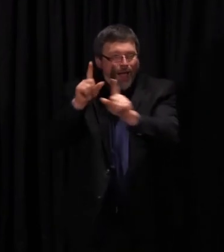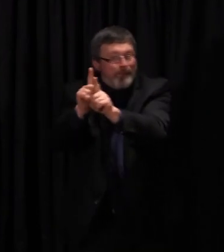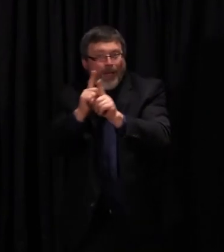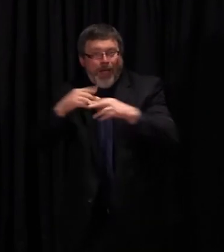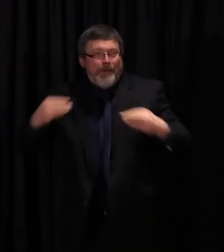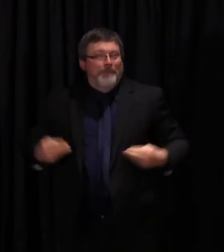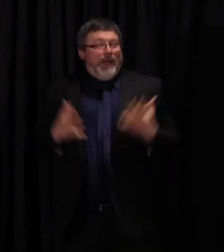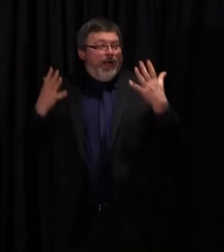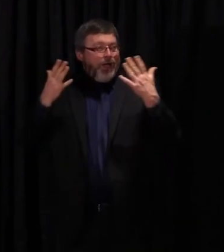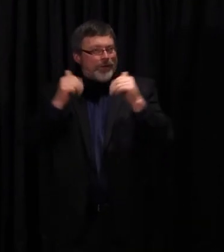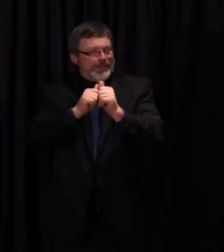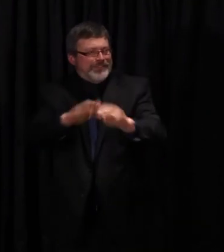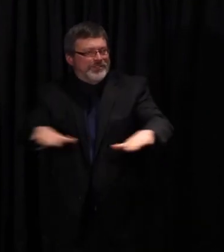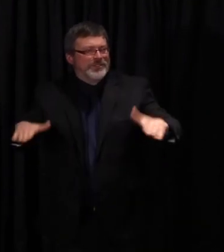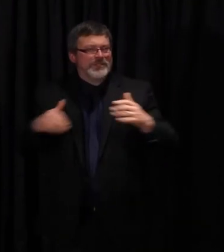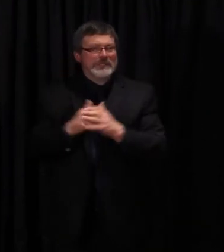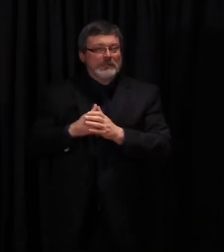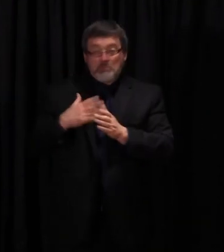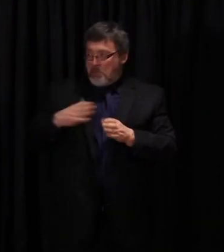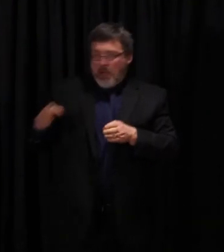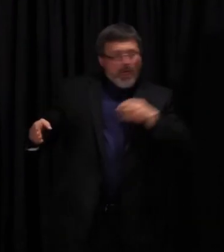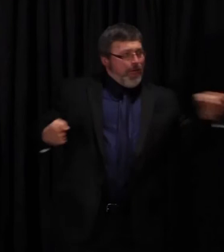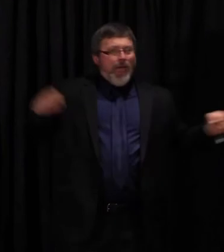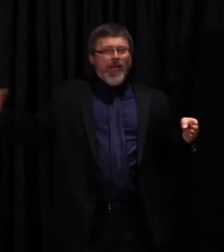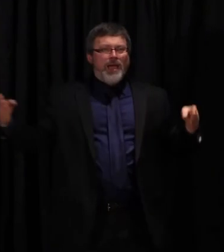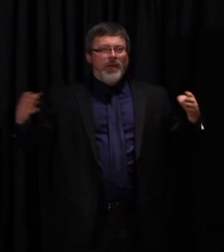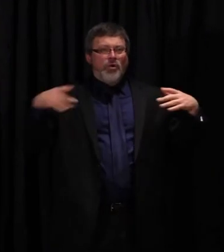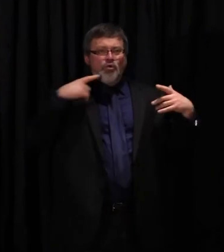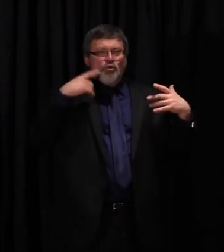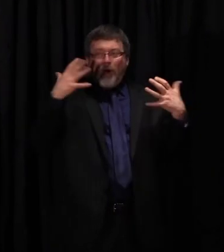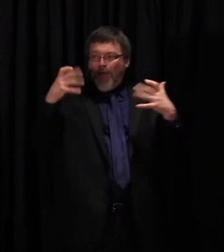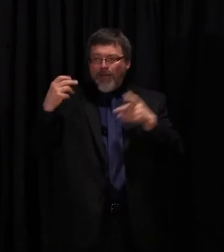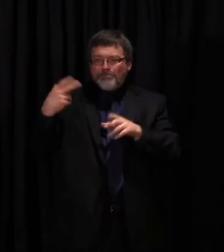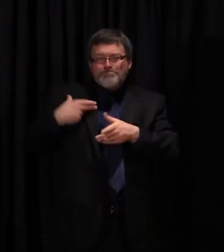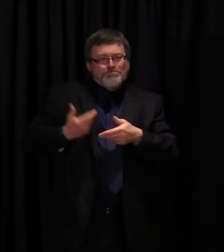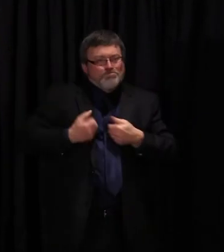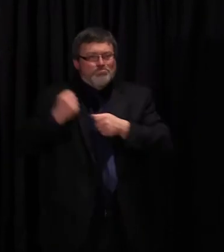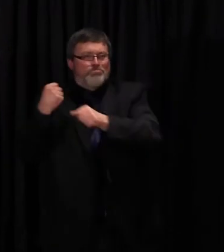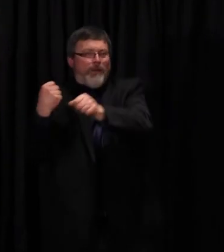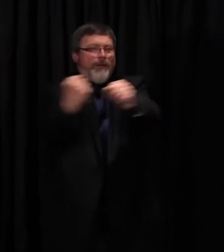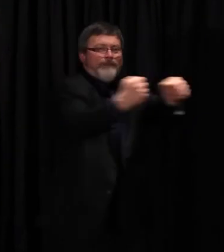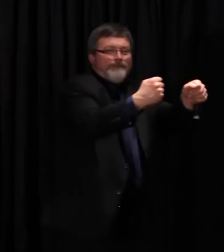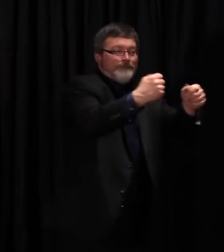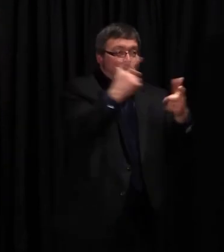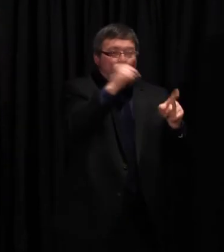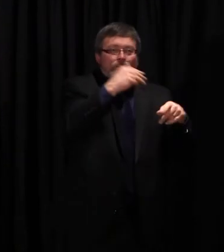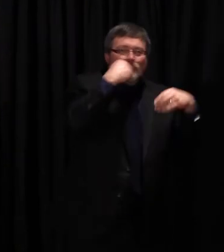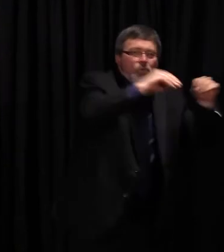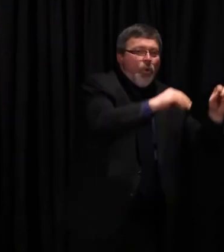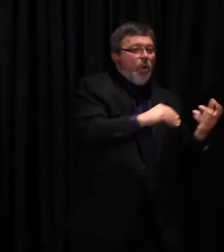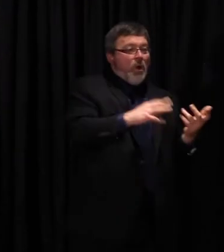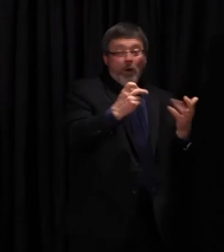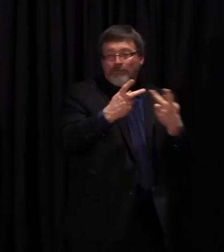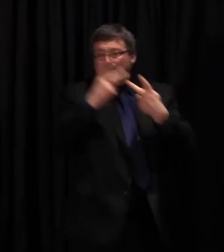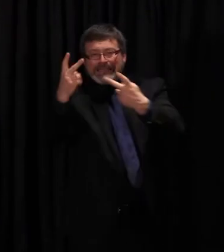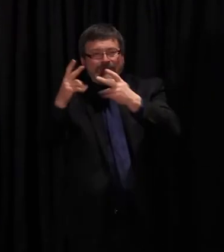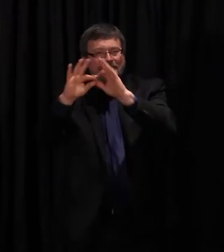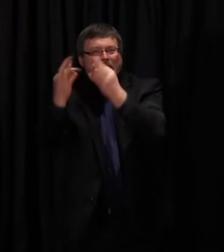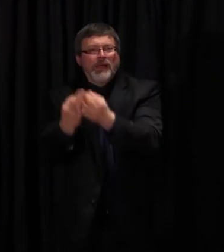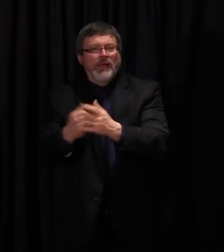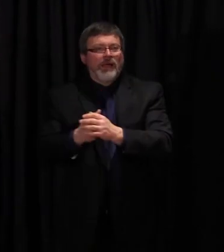neighbors willing to drive someone to pick up groceries, visit a loved one, or get their booster.